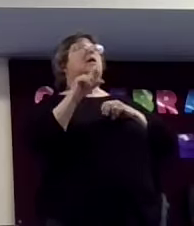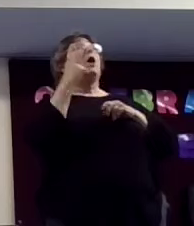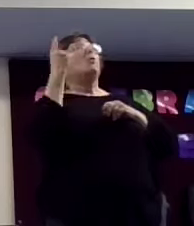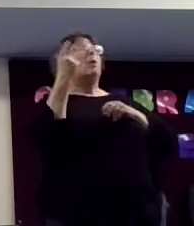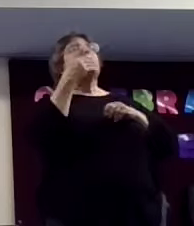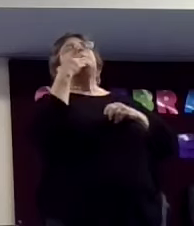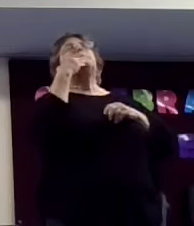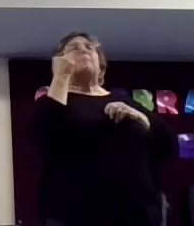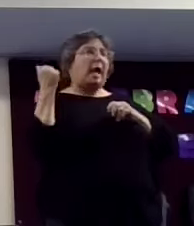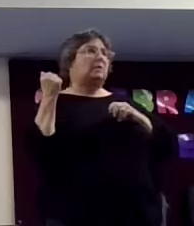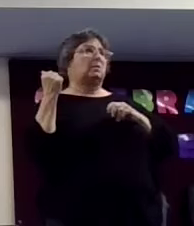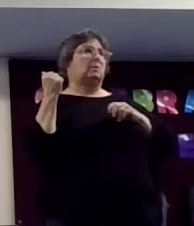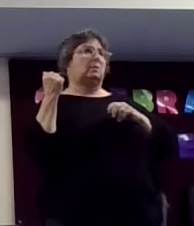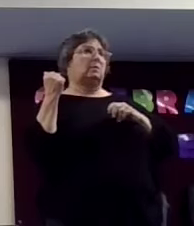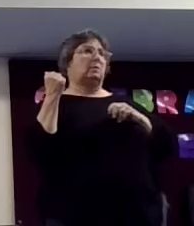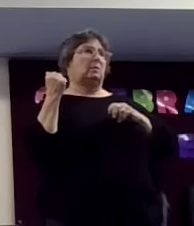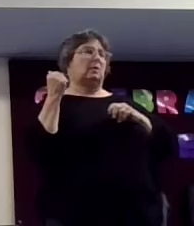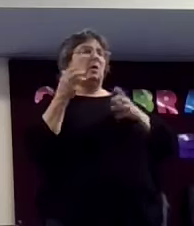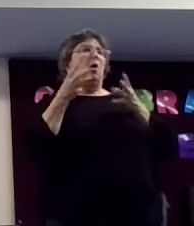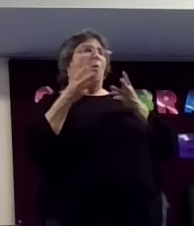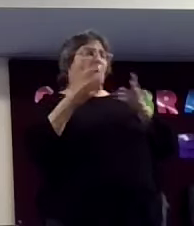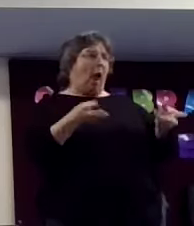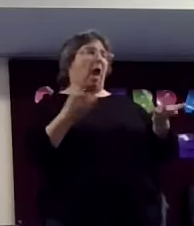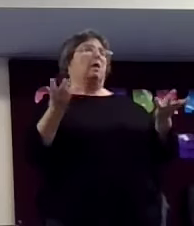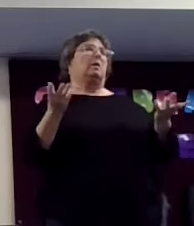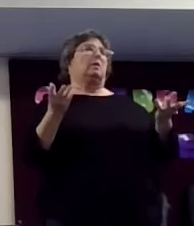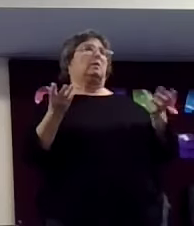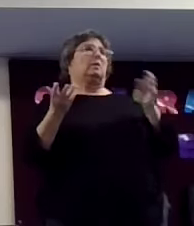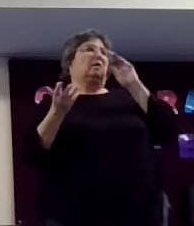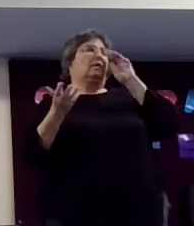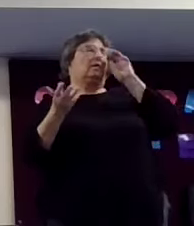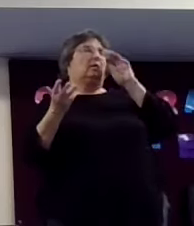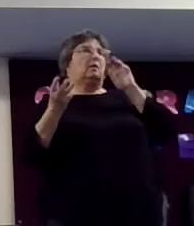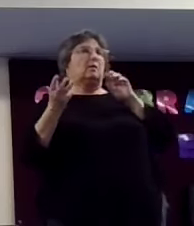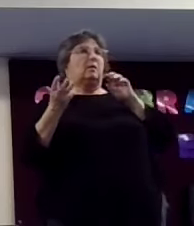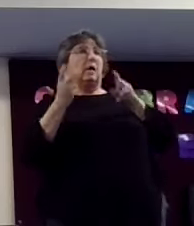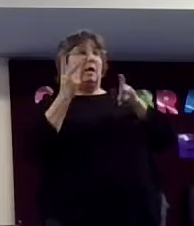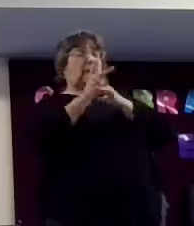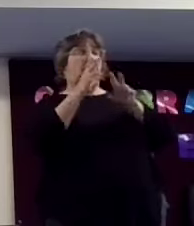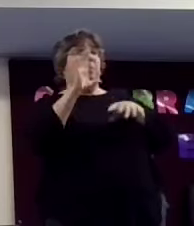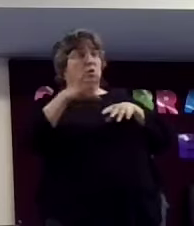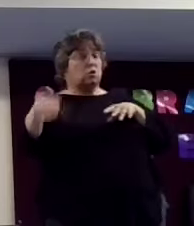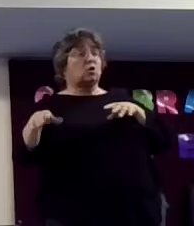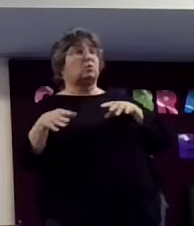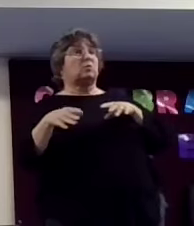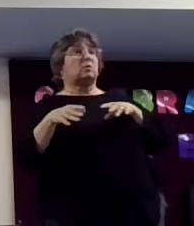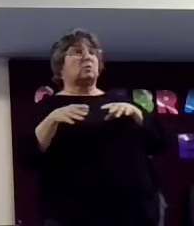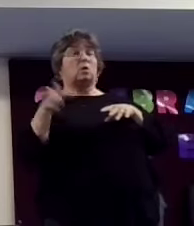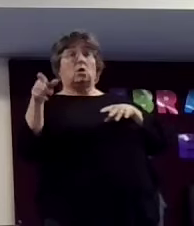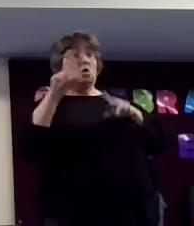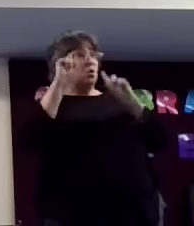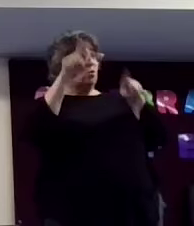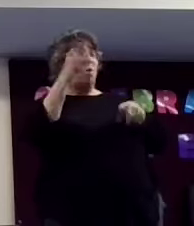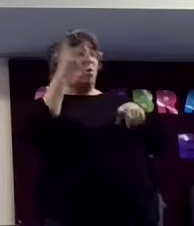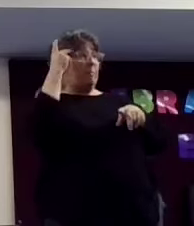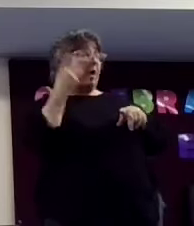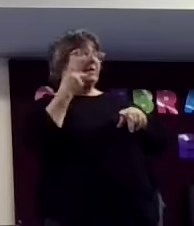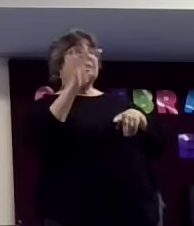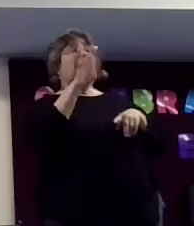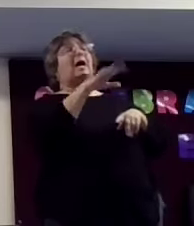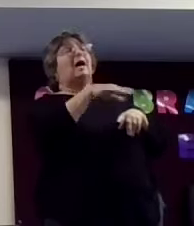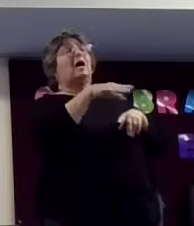one of the best things, these ways to keep the children. Yeah, and you can go to the parents